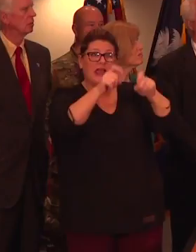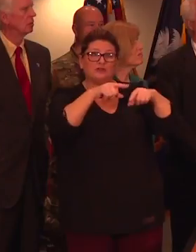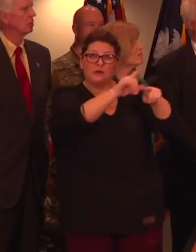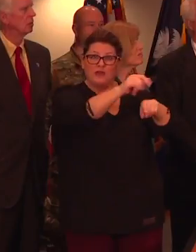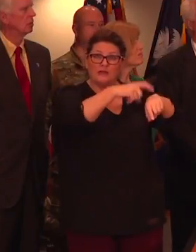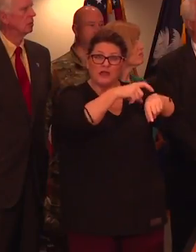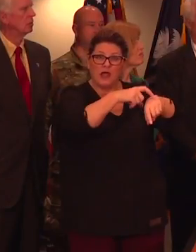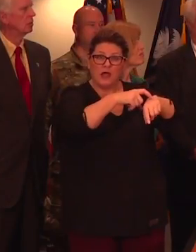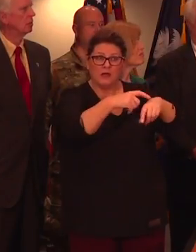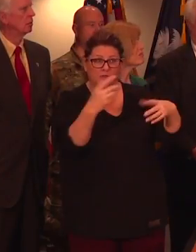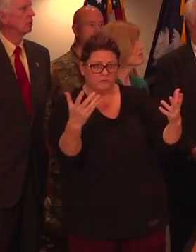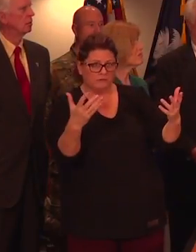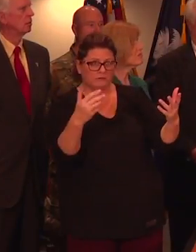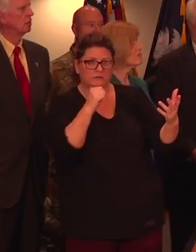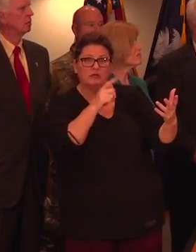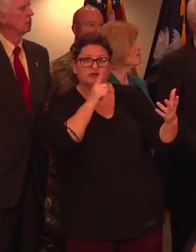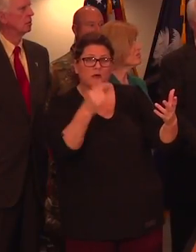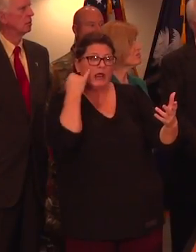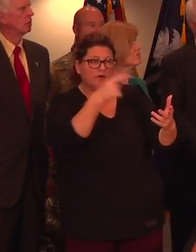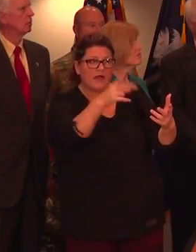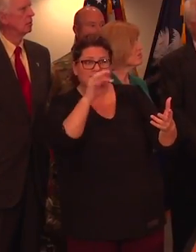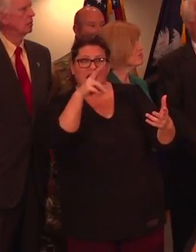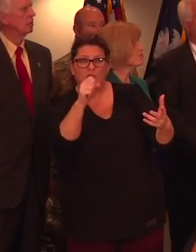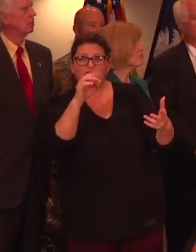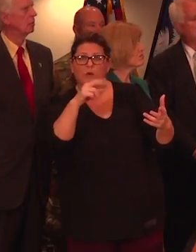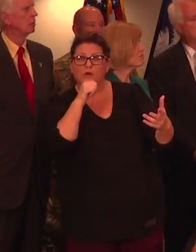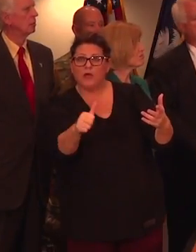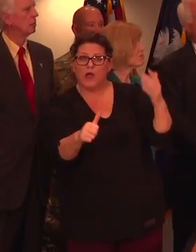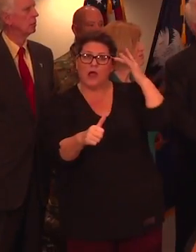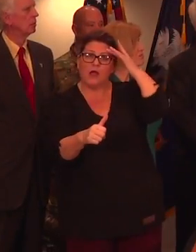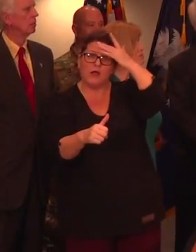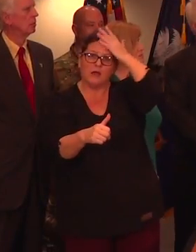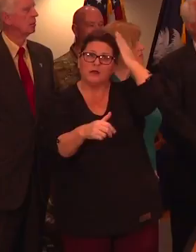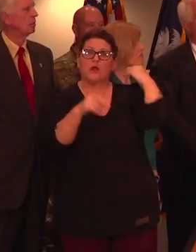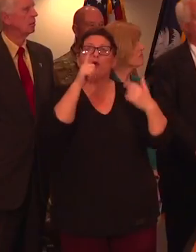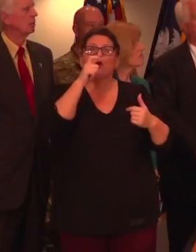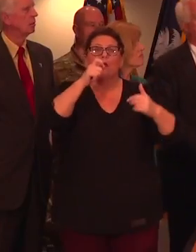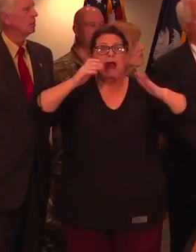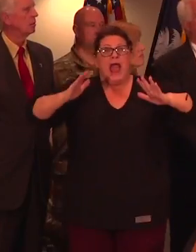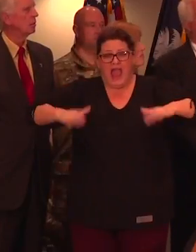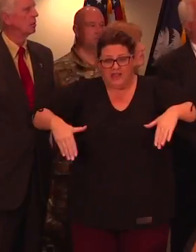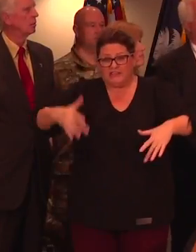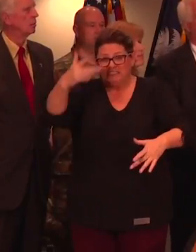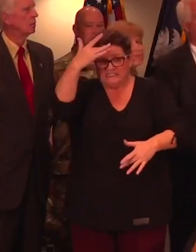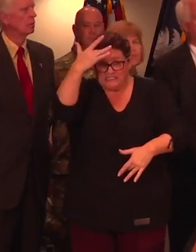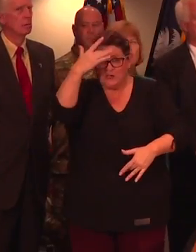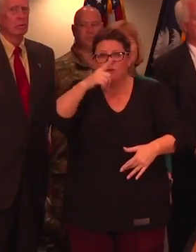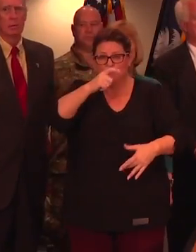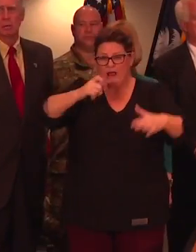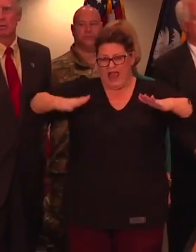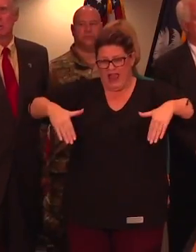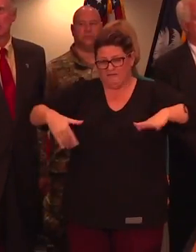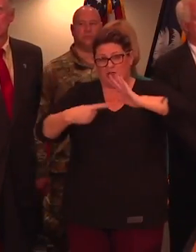you've tested in the time frame to actually detect the virus. People without symptoms who have not been ill should not be tested. So right now it's